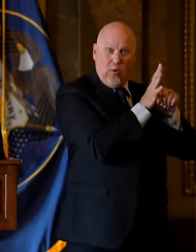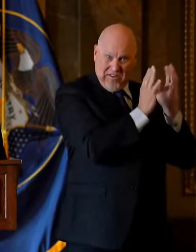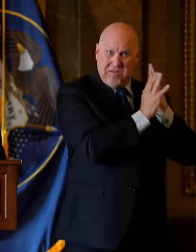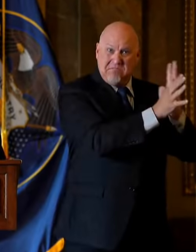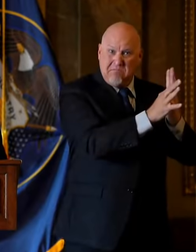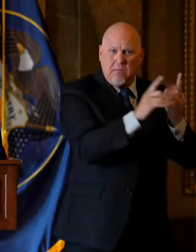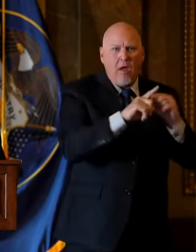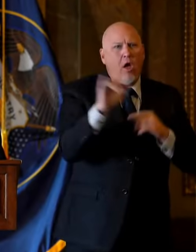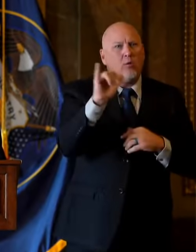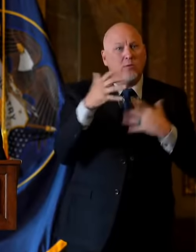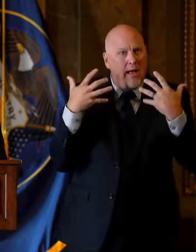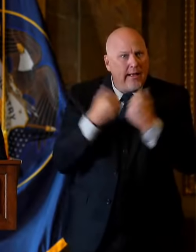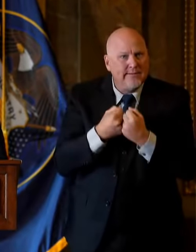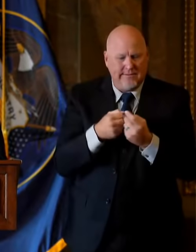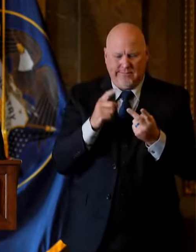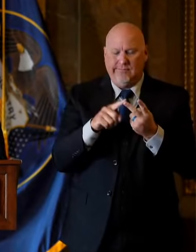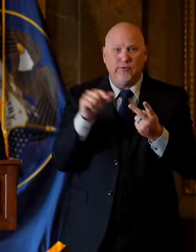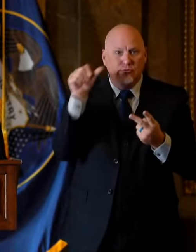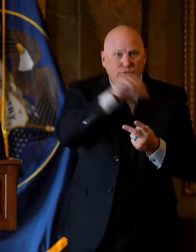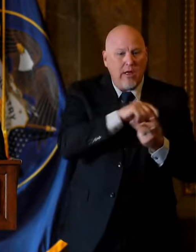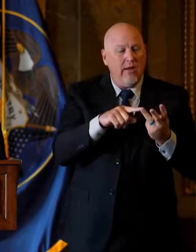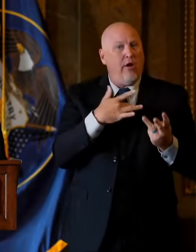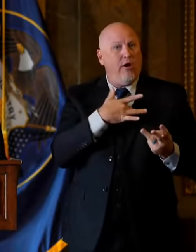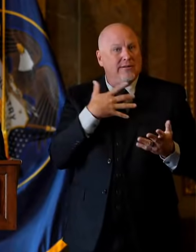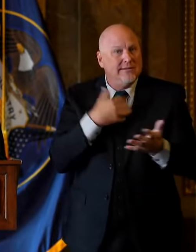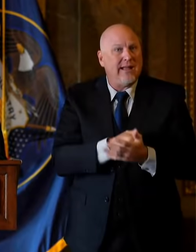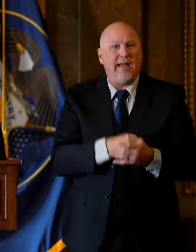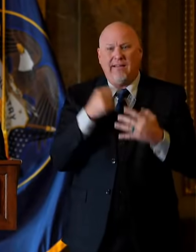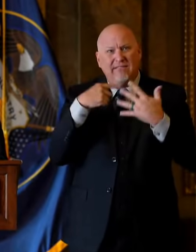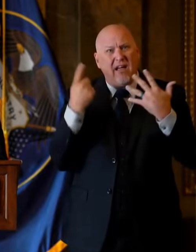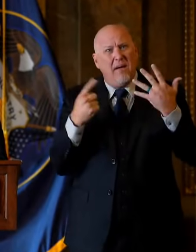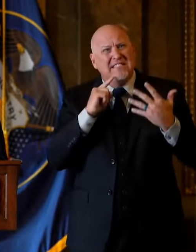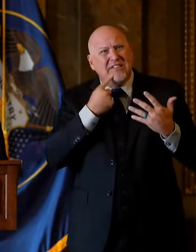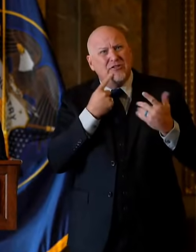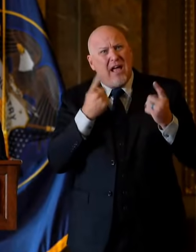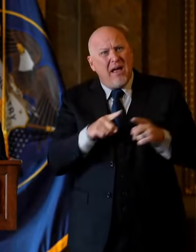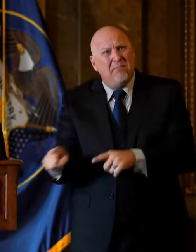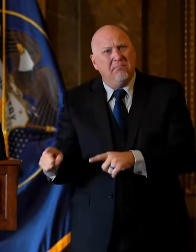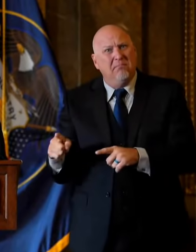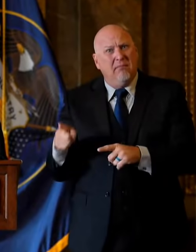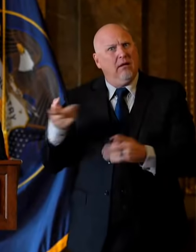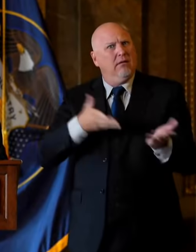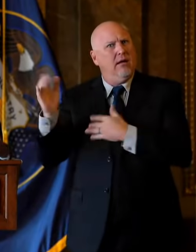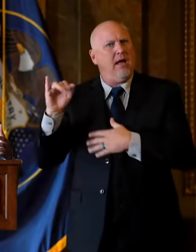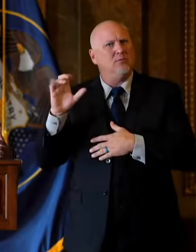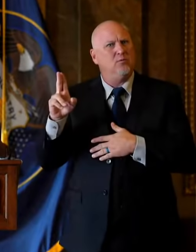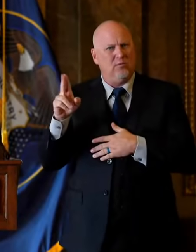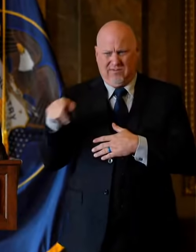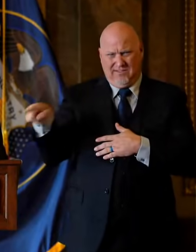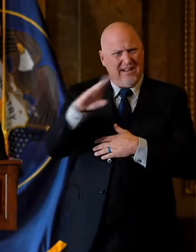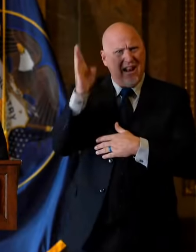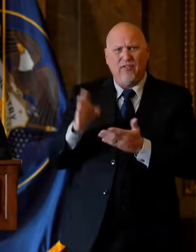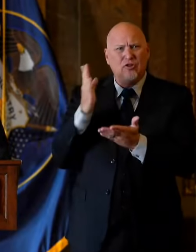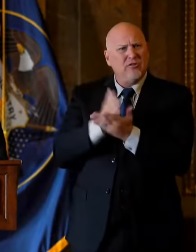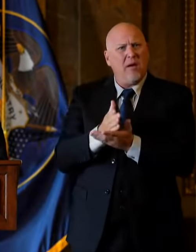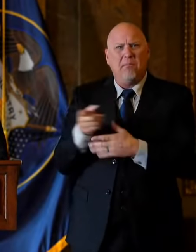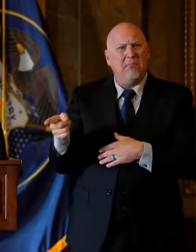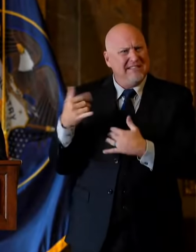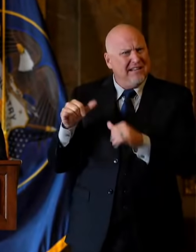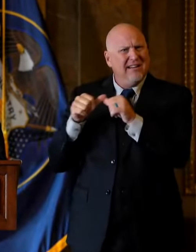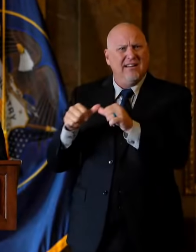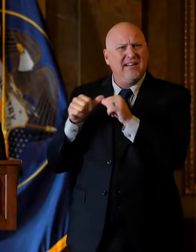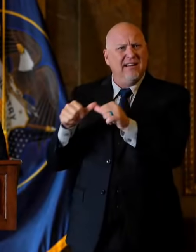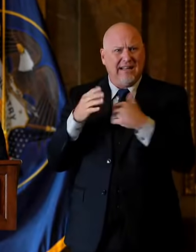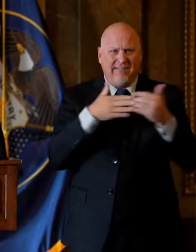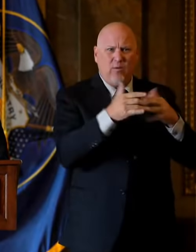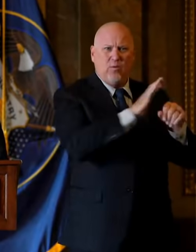pandemic. Eventually, a bed did open up at a metro area hospital. And fortunately, it only lasted a few hours, but